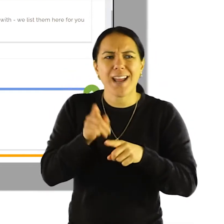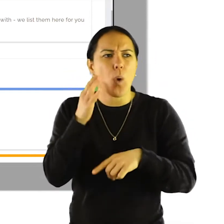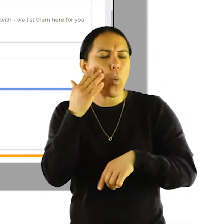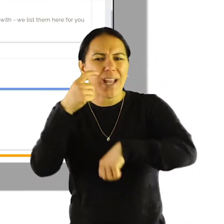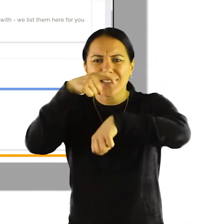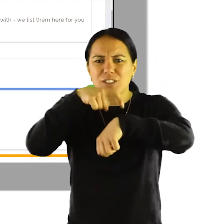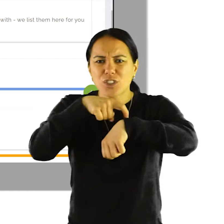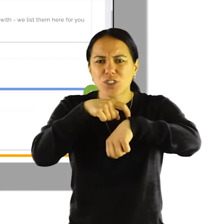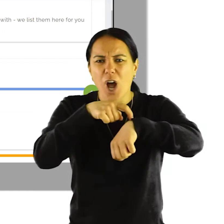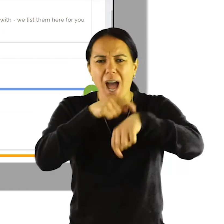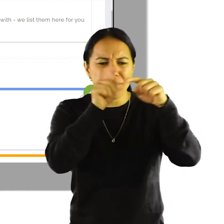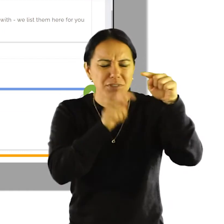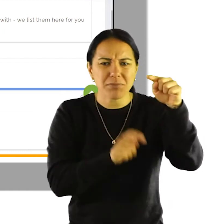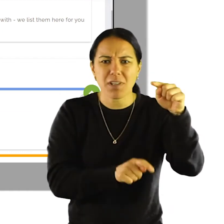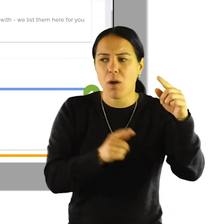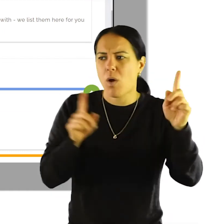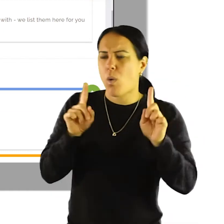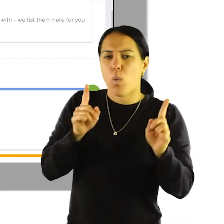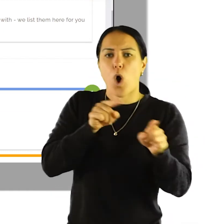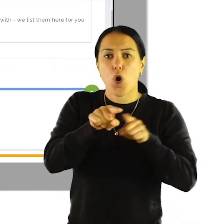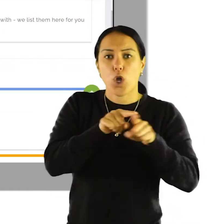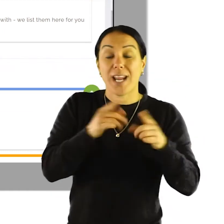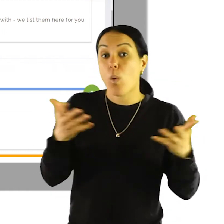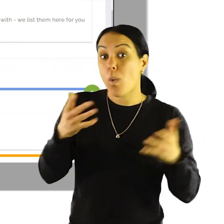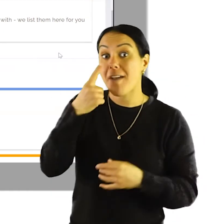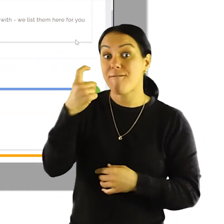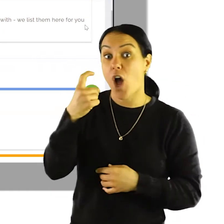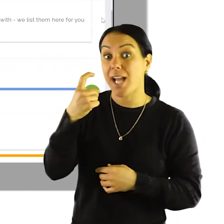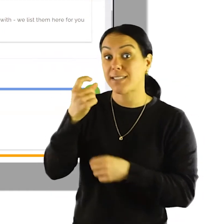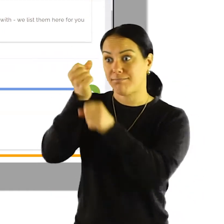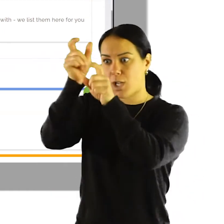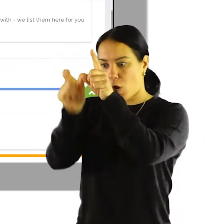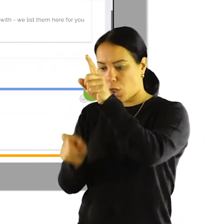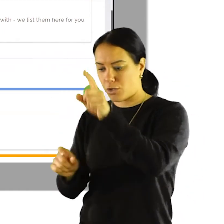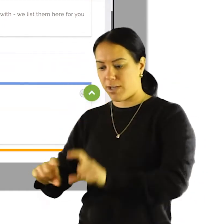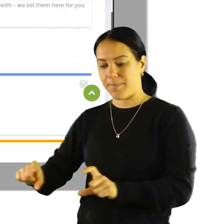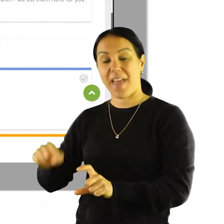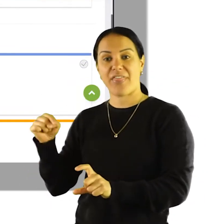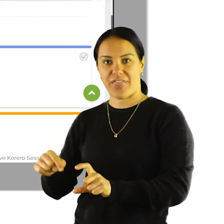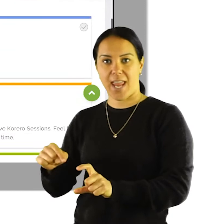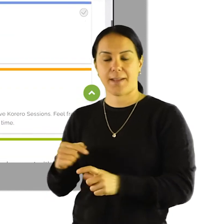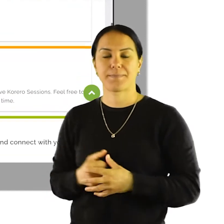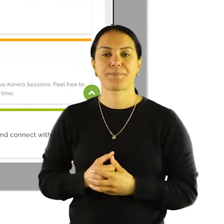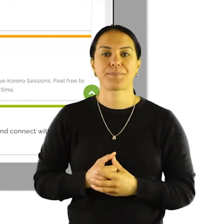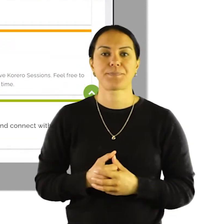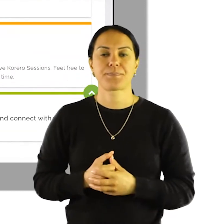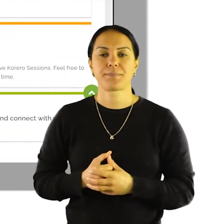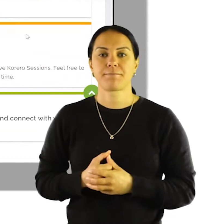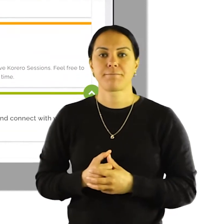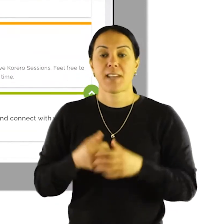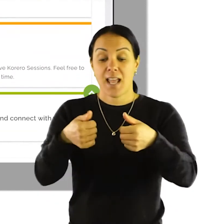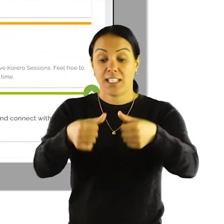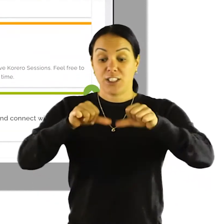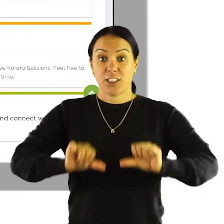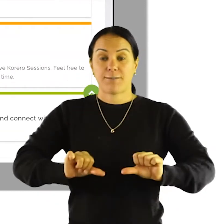it and when you'll be learning it, the times and what you'll be learning will be in here. Underneath that